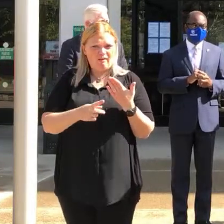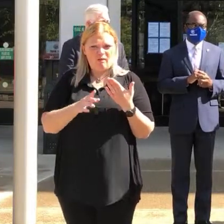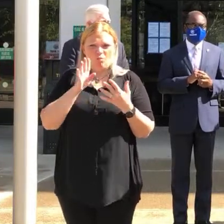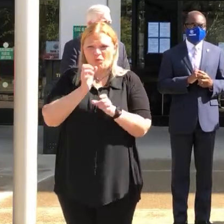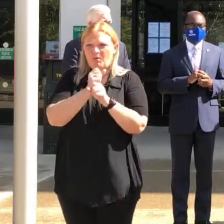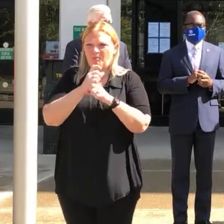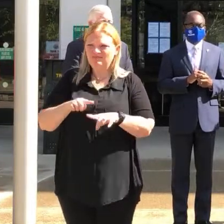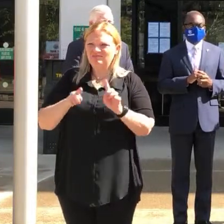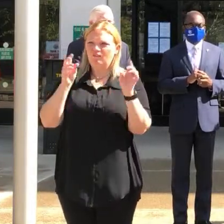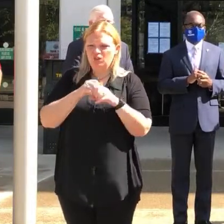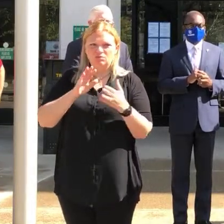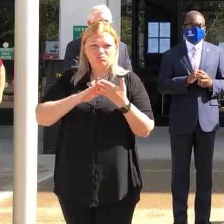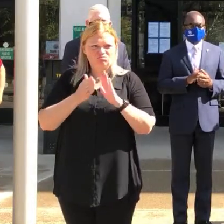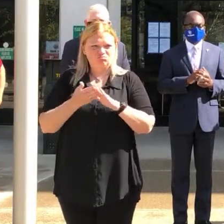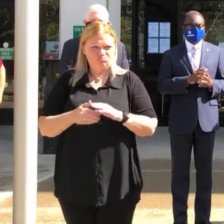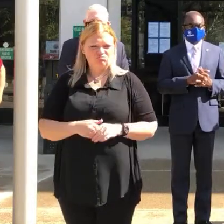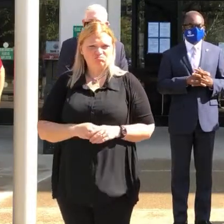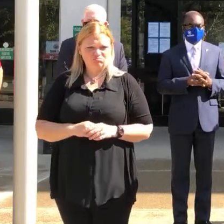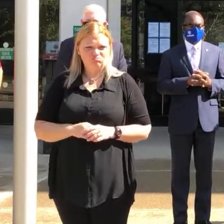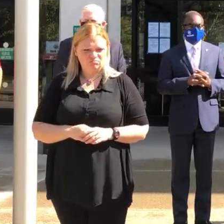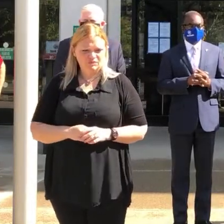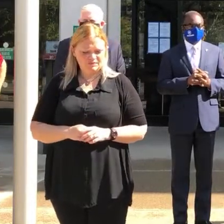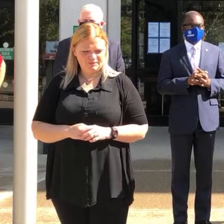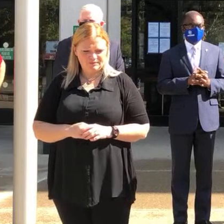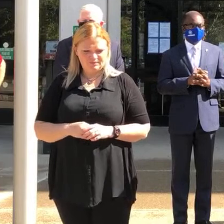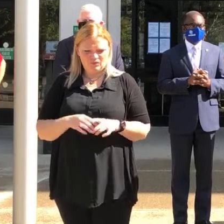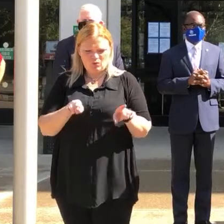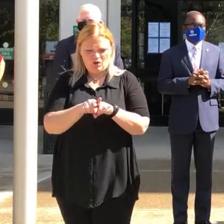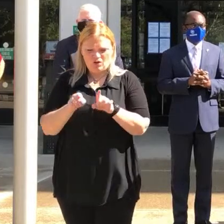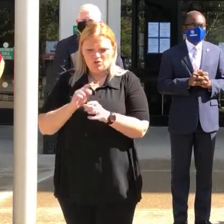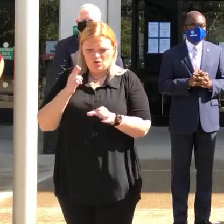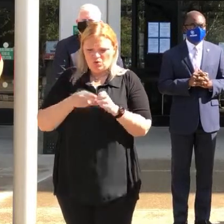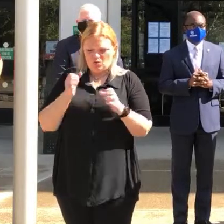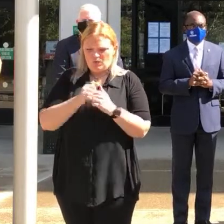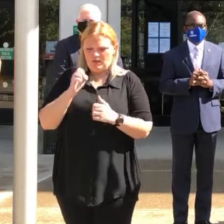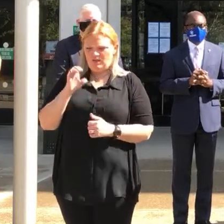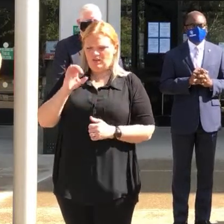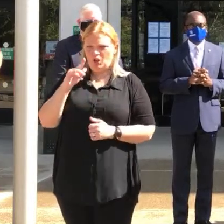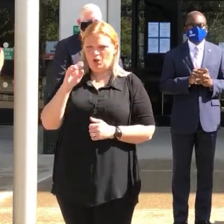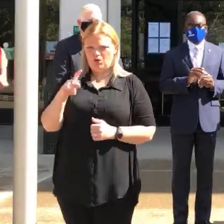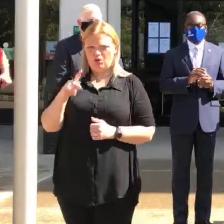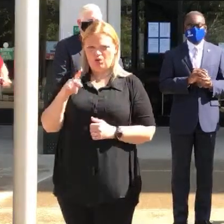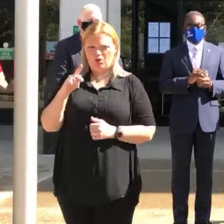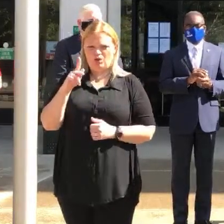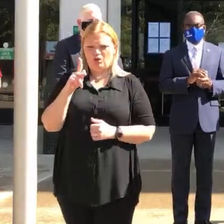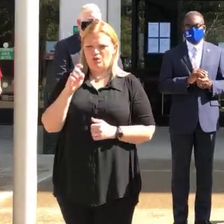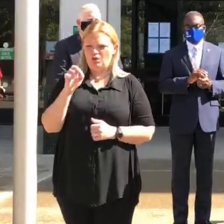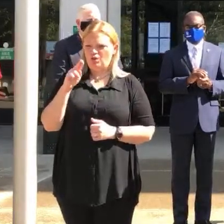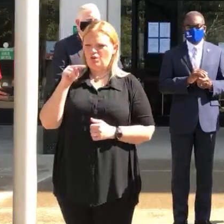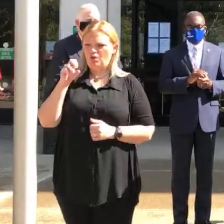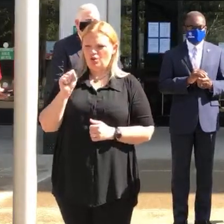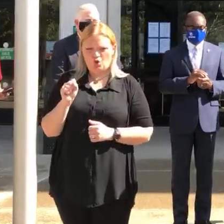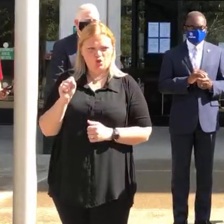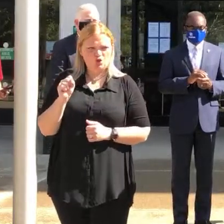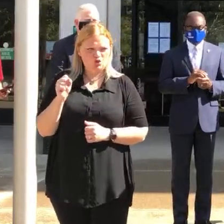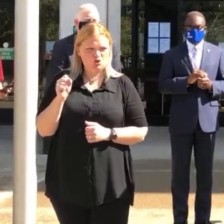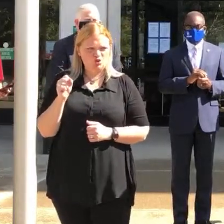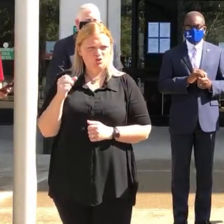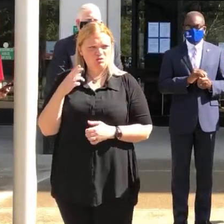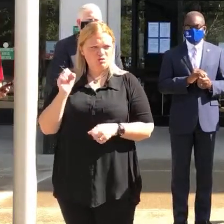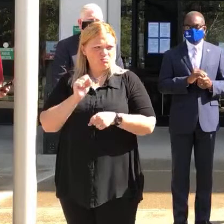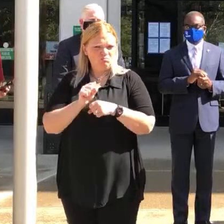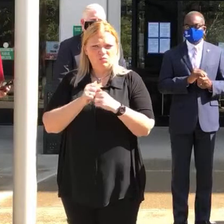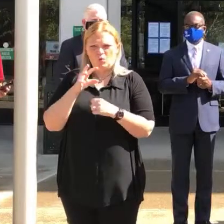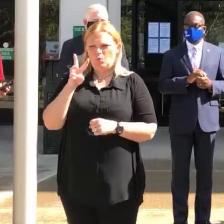make a difference in our community. We are also joined by Erie Clerk Michael Mickey Kearns. Clerk Kearns has worked with the West New York